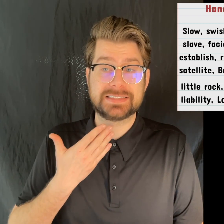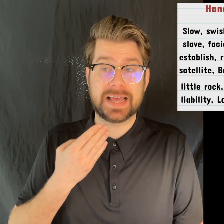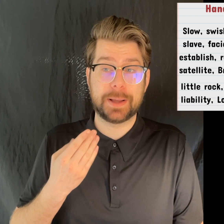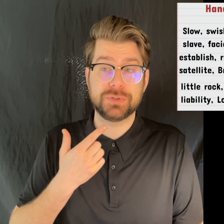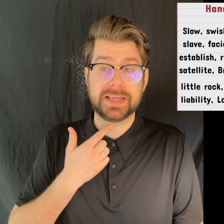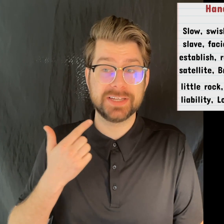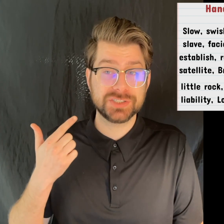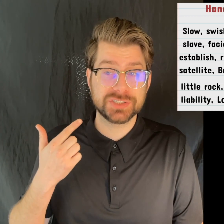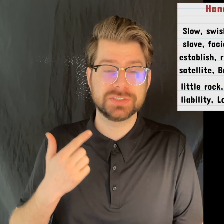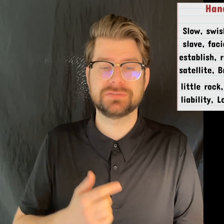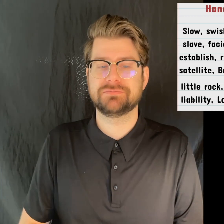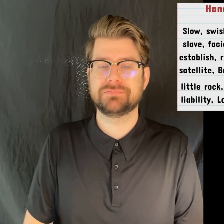establish,